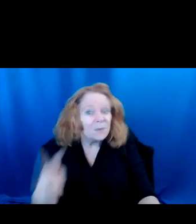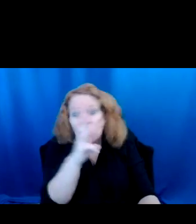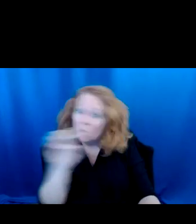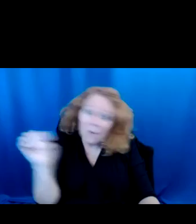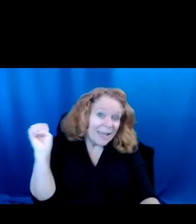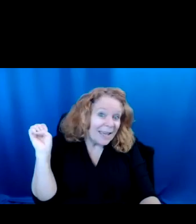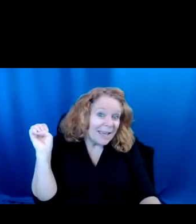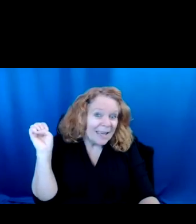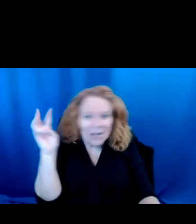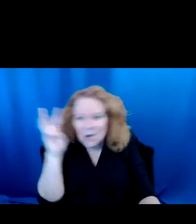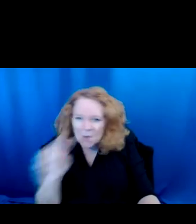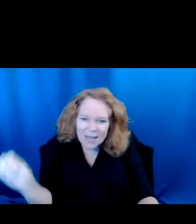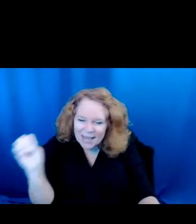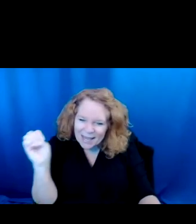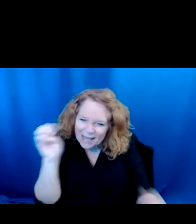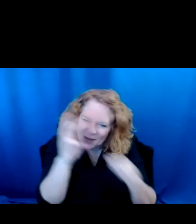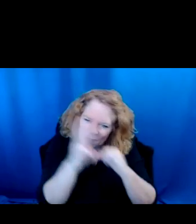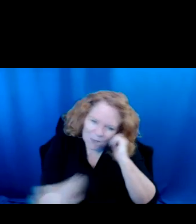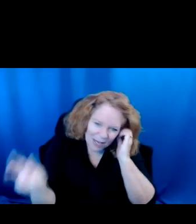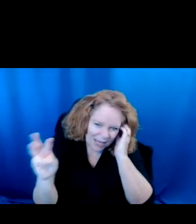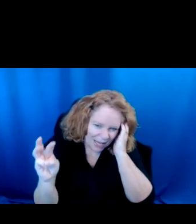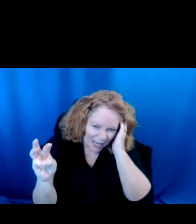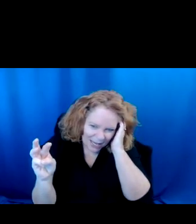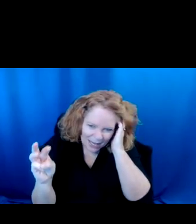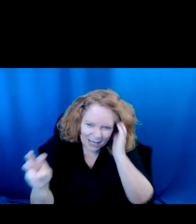Wee, wee, wee.